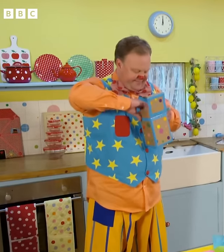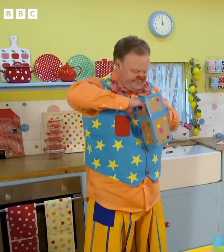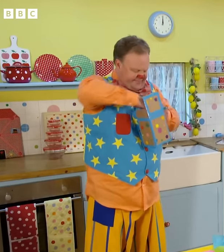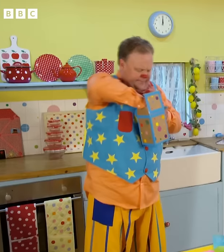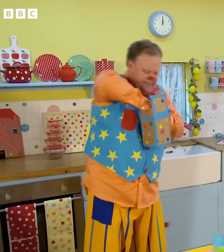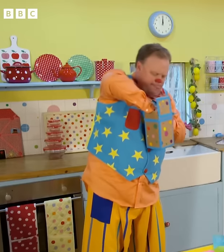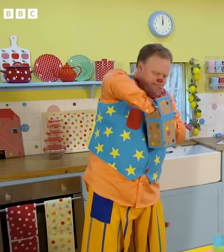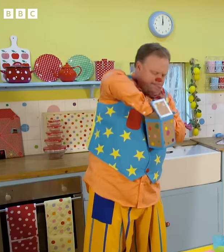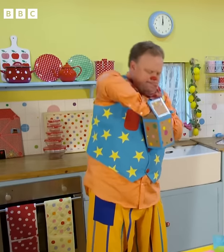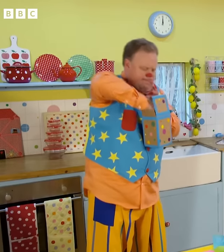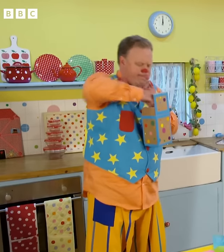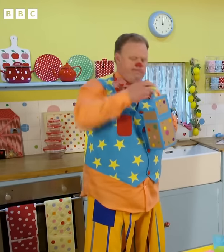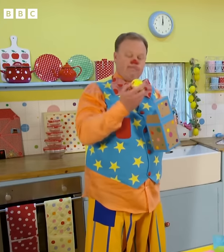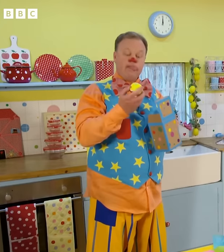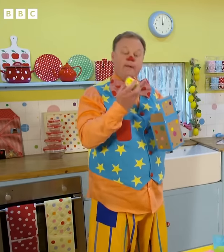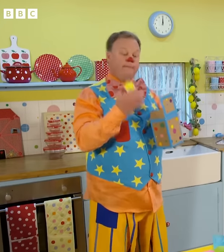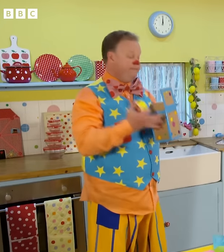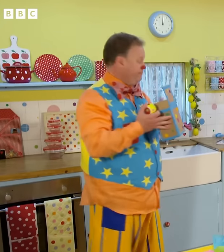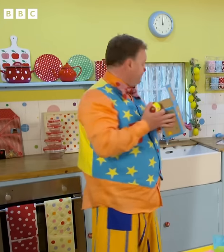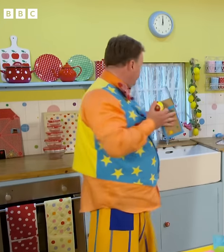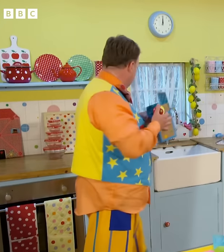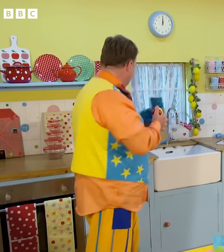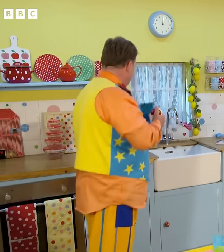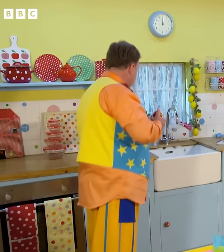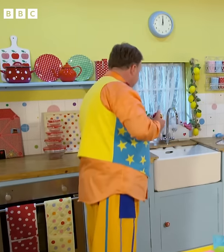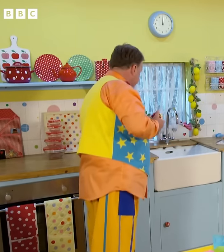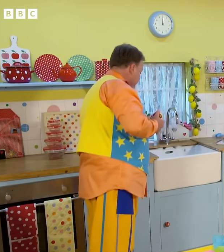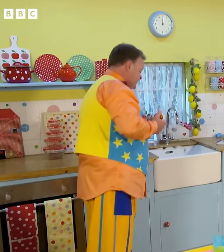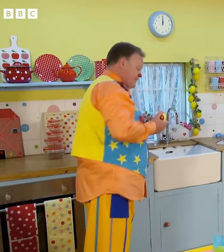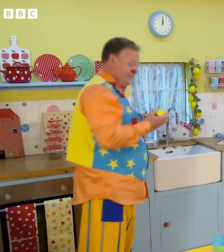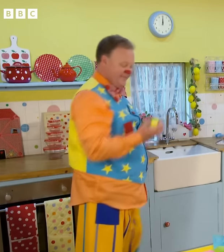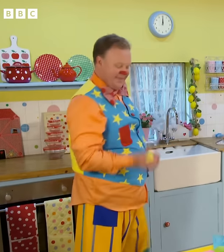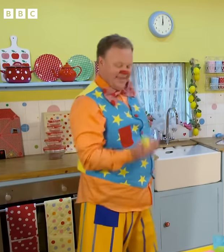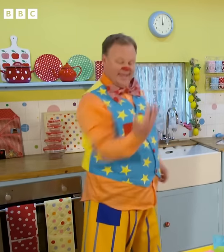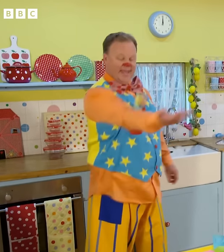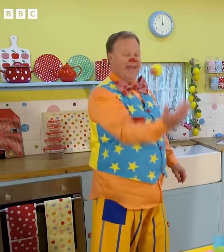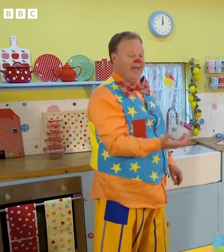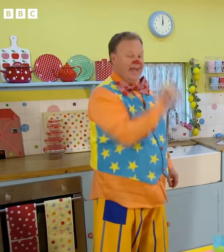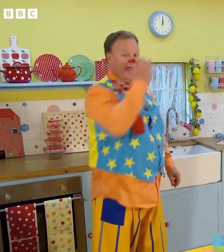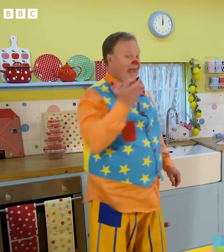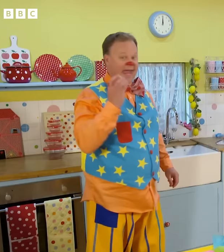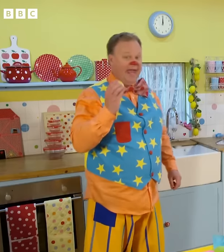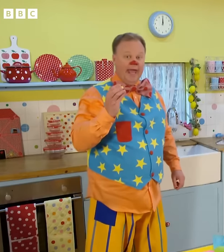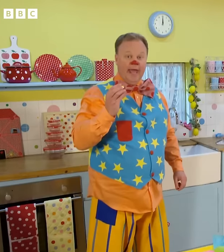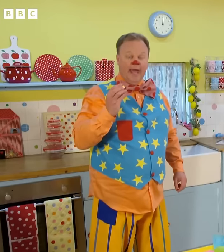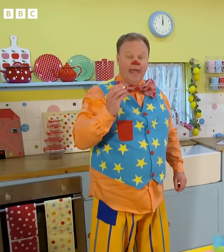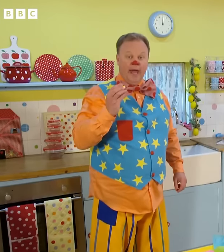Mr. Tumble, before you play with your new ball, please could you show us a sign for bouncy